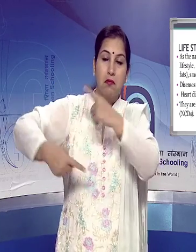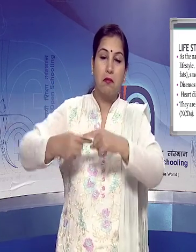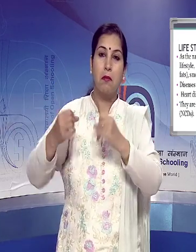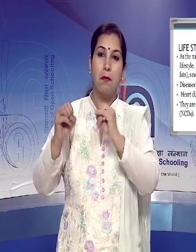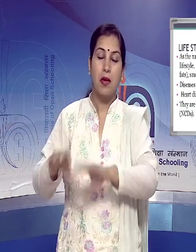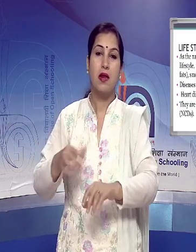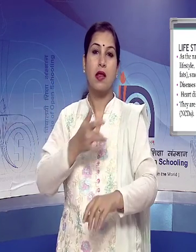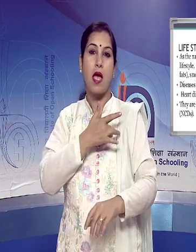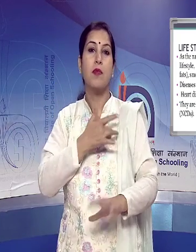obesity,